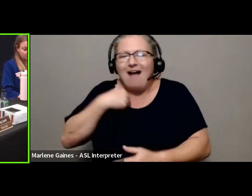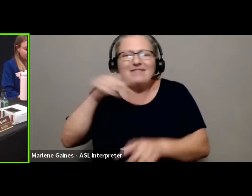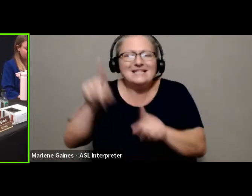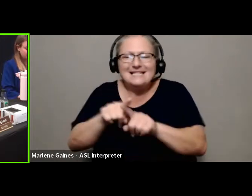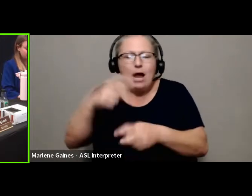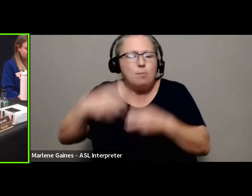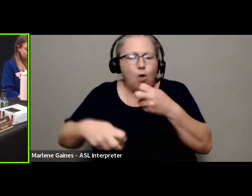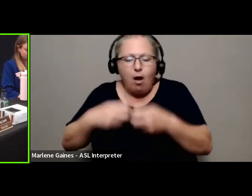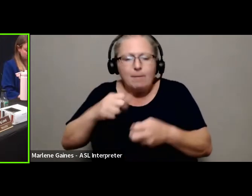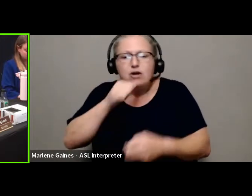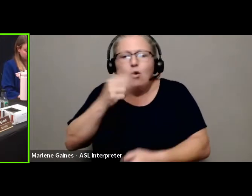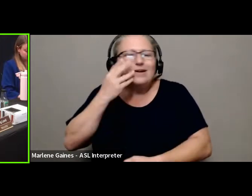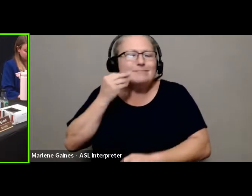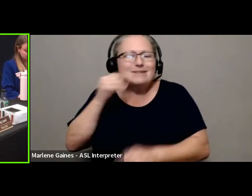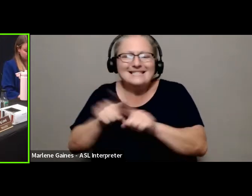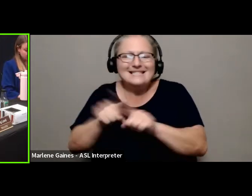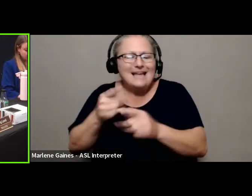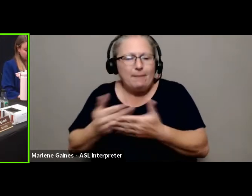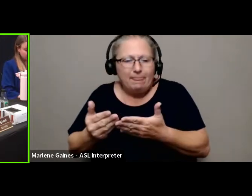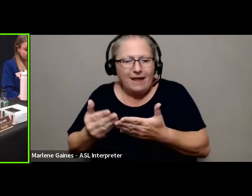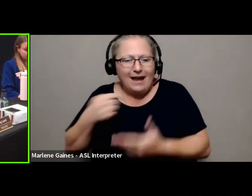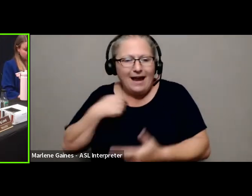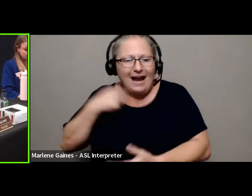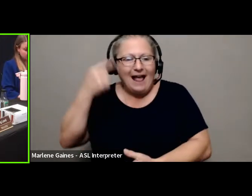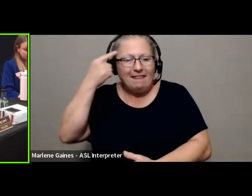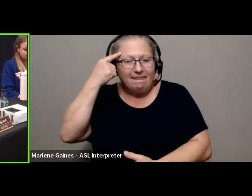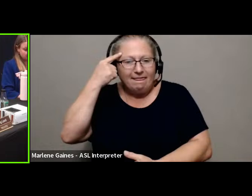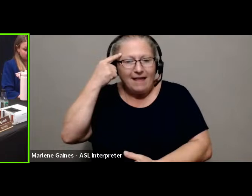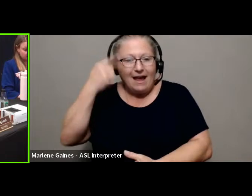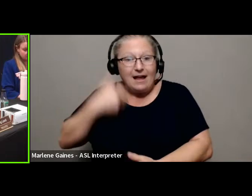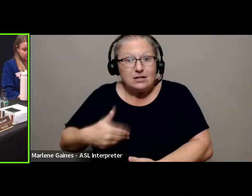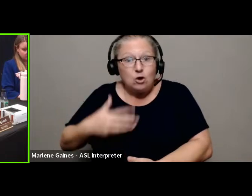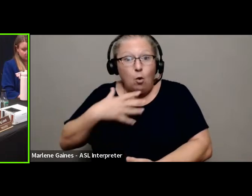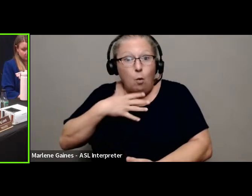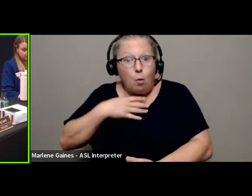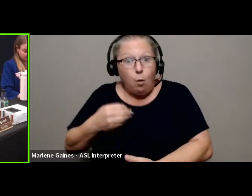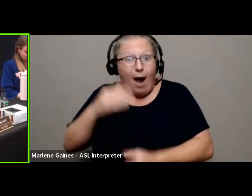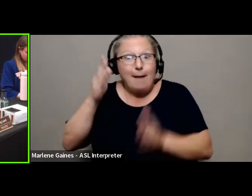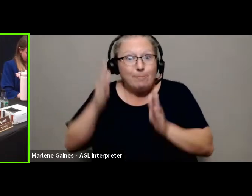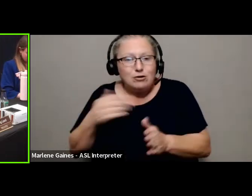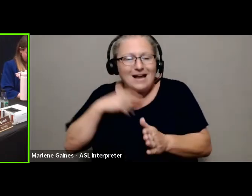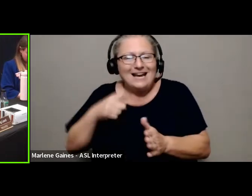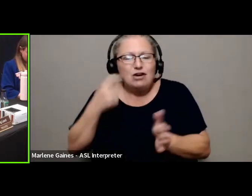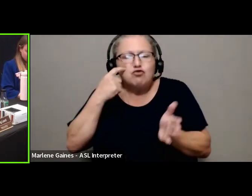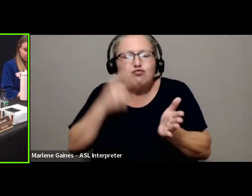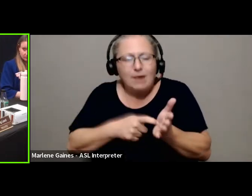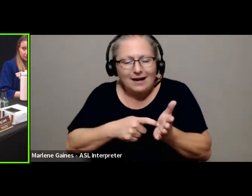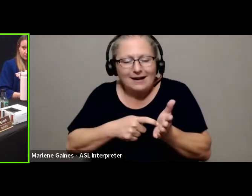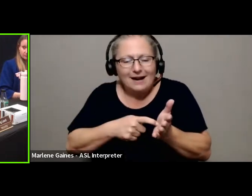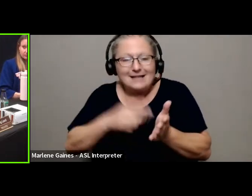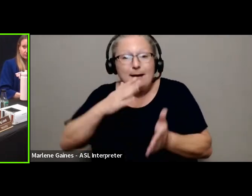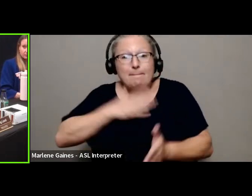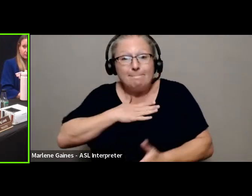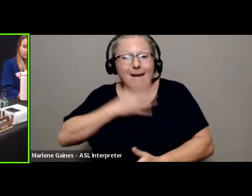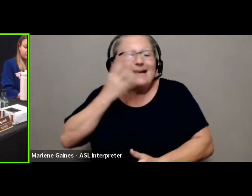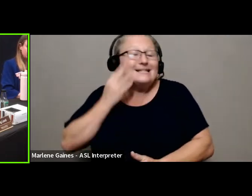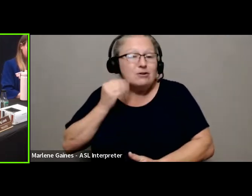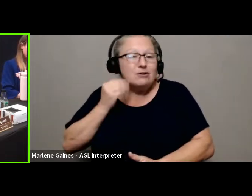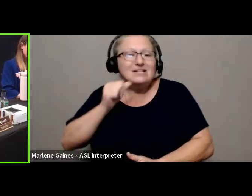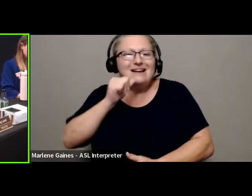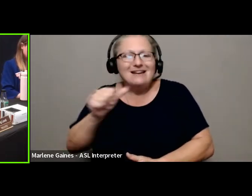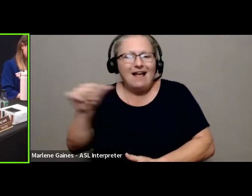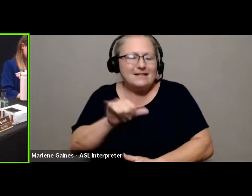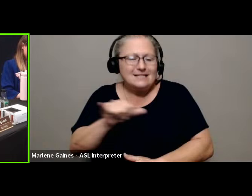it doesn't experience the same thing. And I think as a white person, I need to recognize the fact that my experience is not